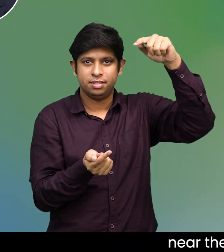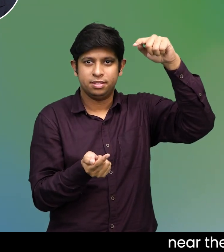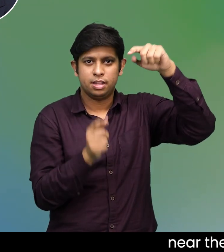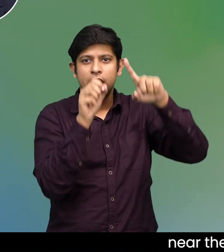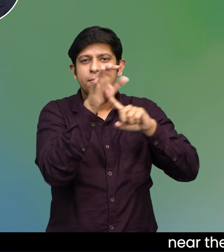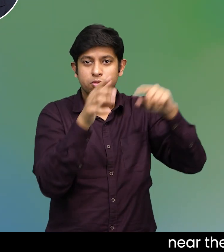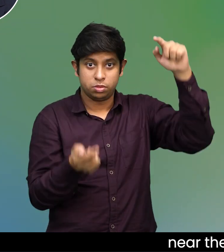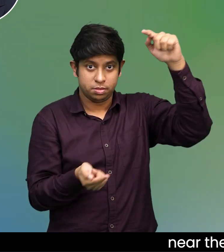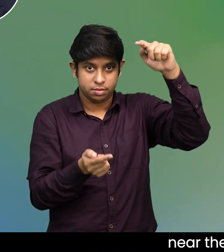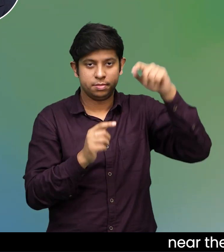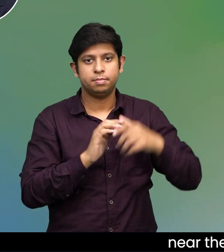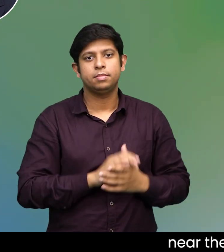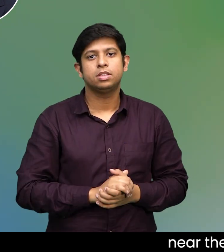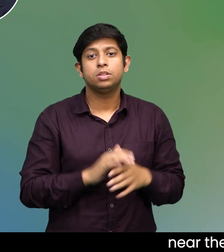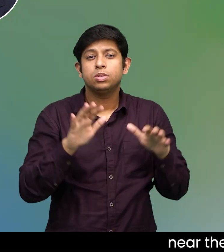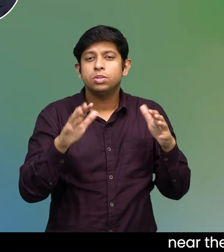poles.